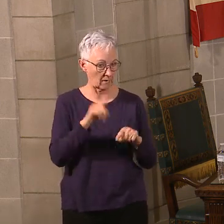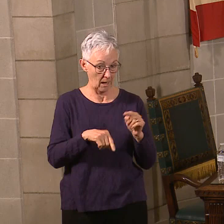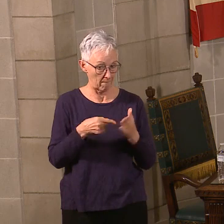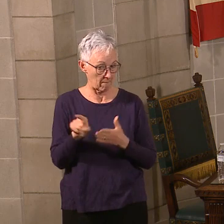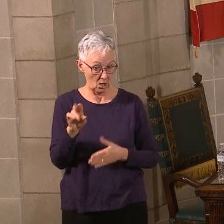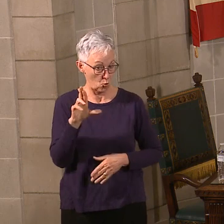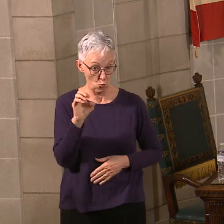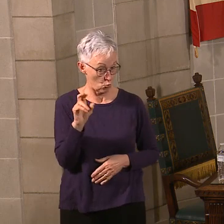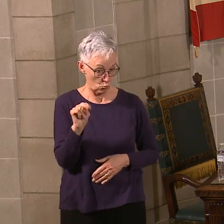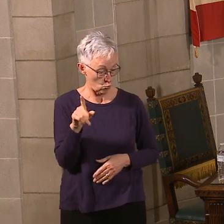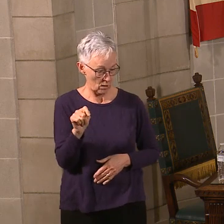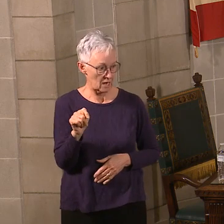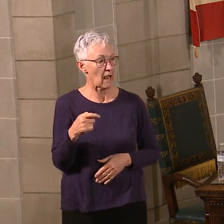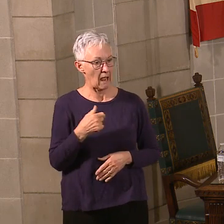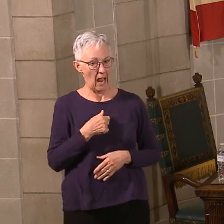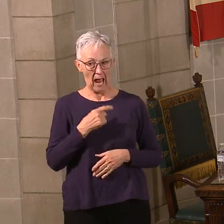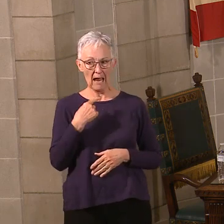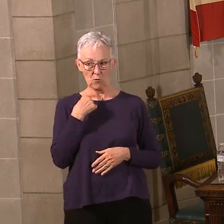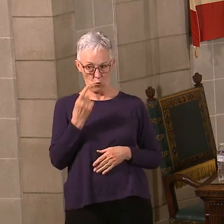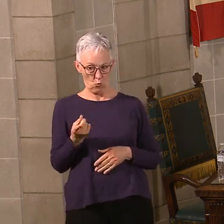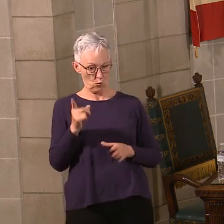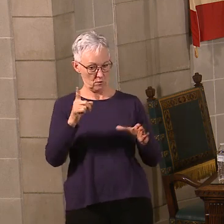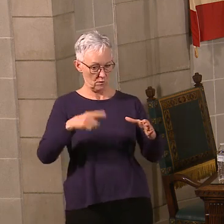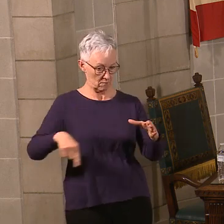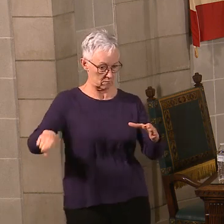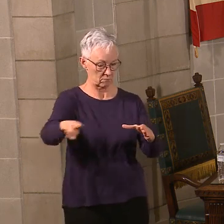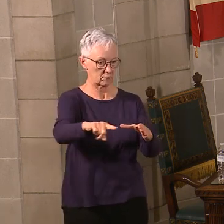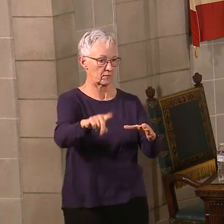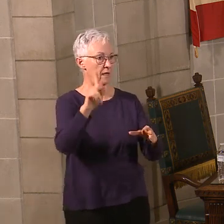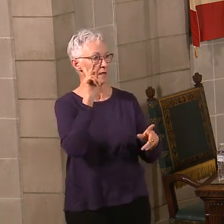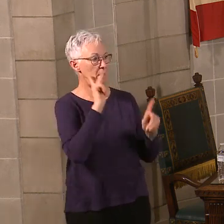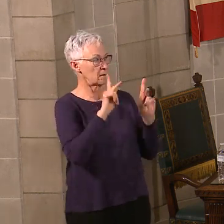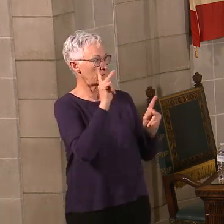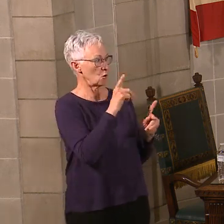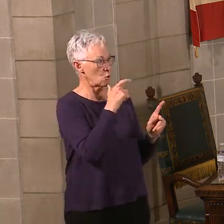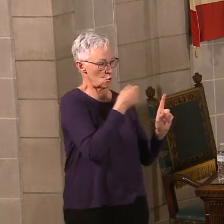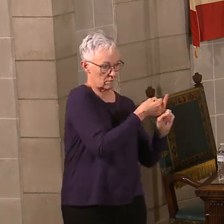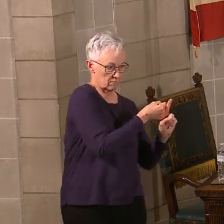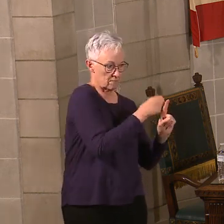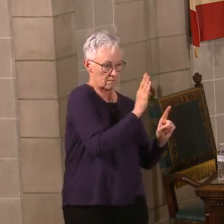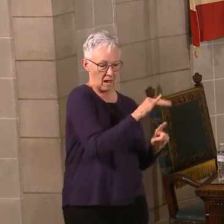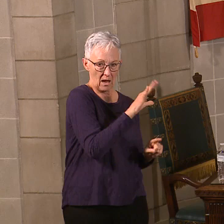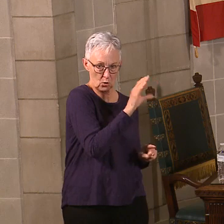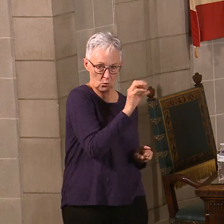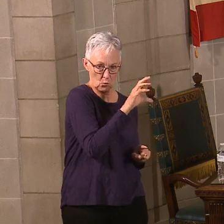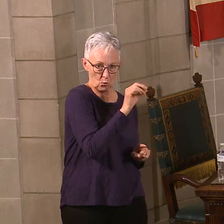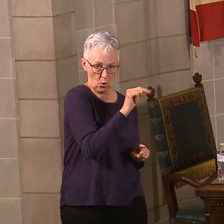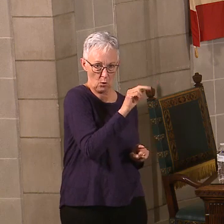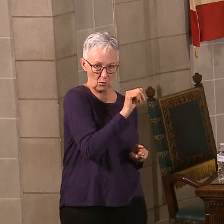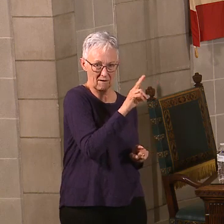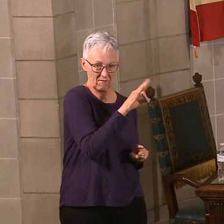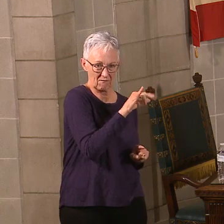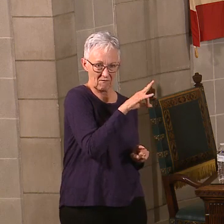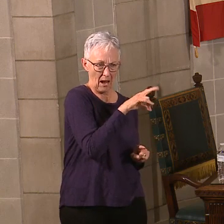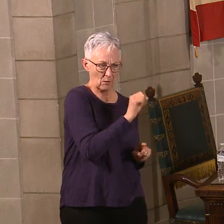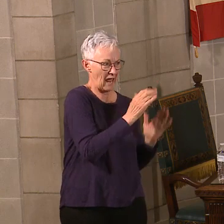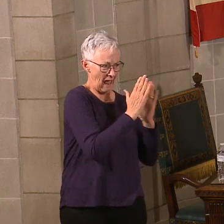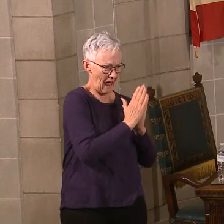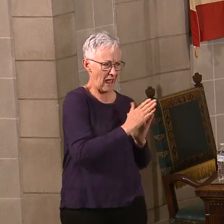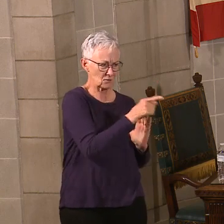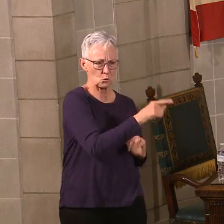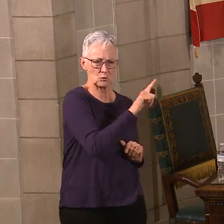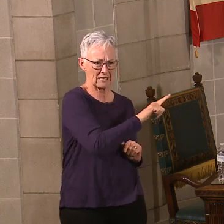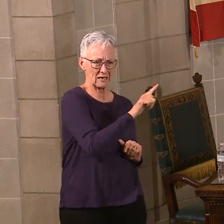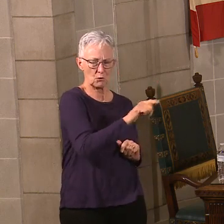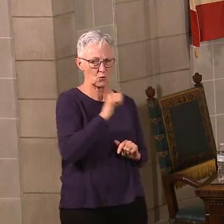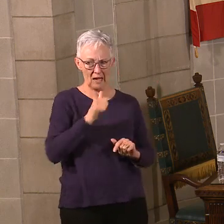recall one of the things I said, well, two things. One, for people specifically being impacted by coronavirus, so that's what that's about. But two, that